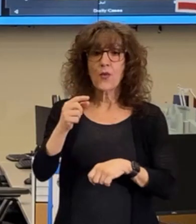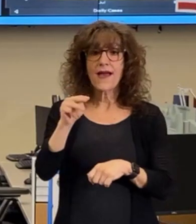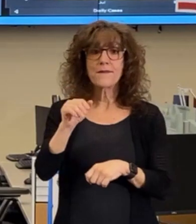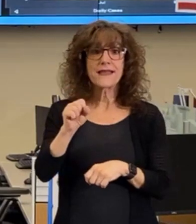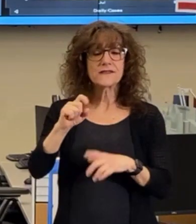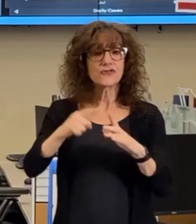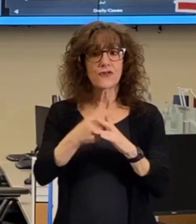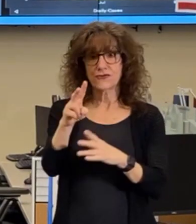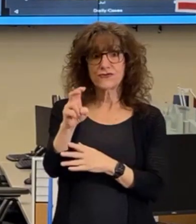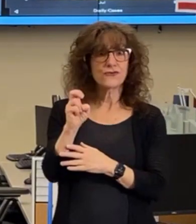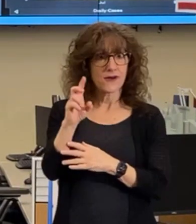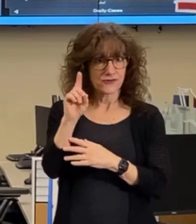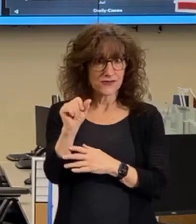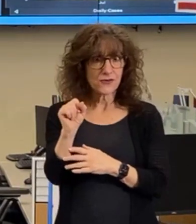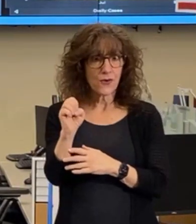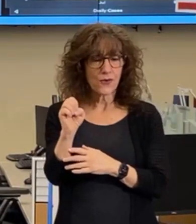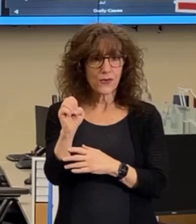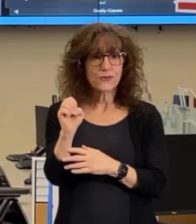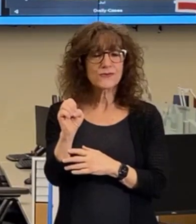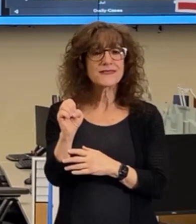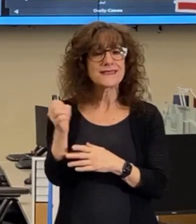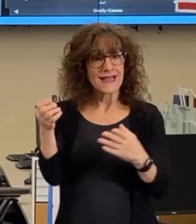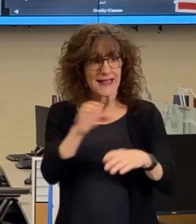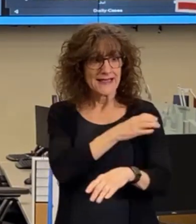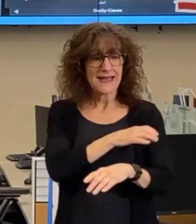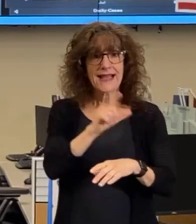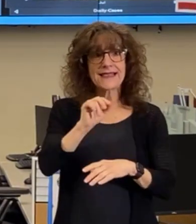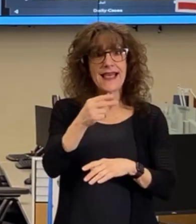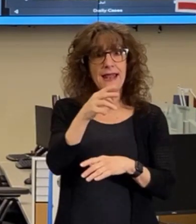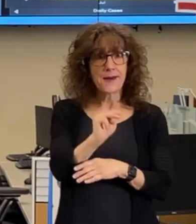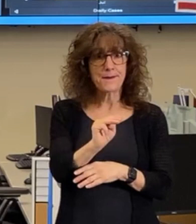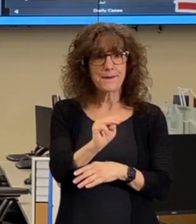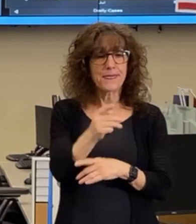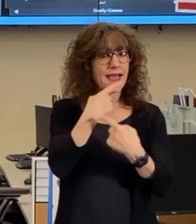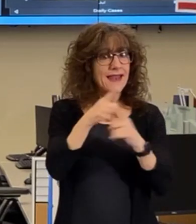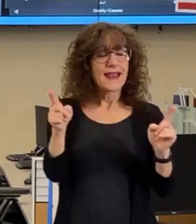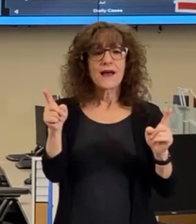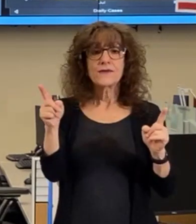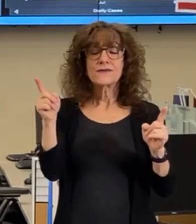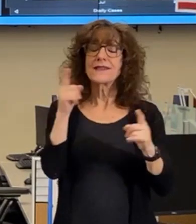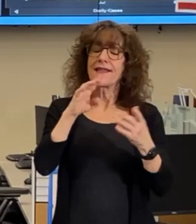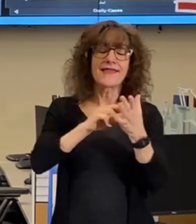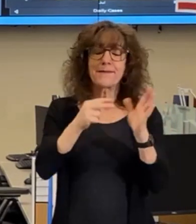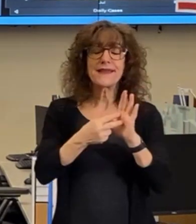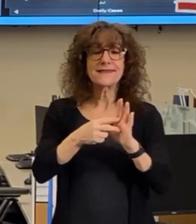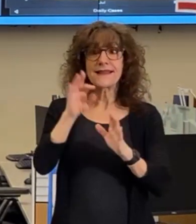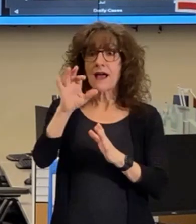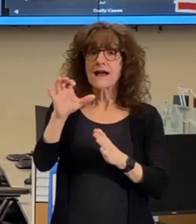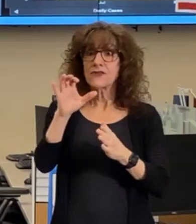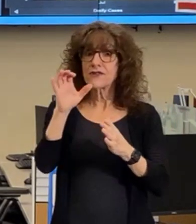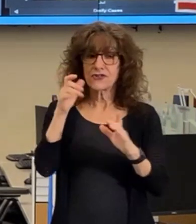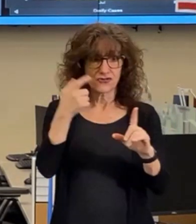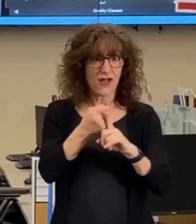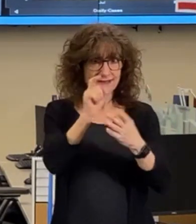begun a 200-dose closed clinic at its Lanham store. This amounts to at least 900 shots per week for